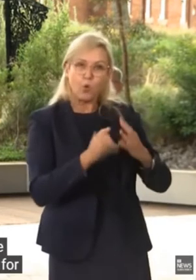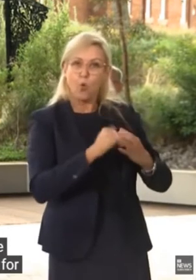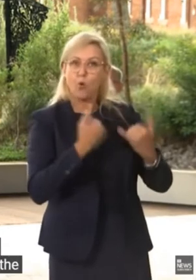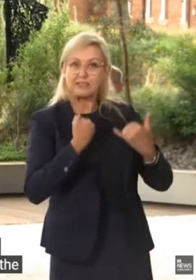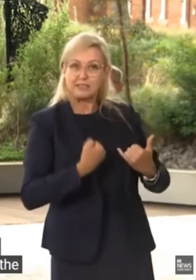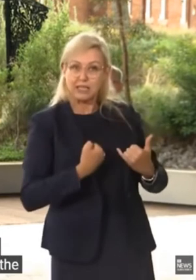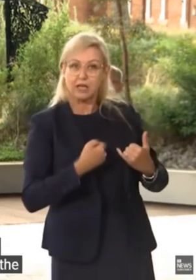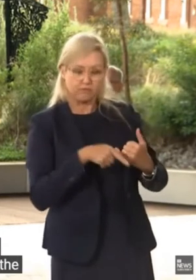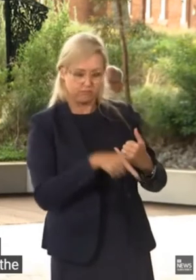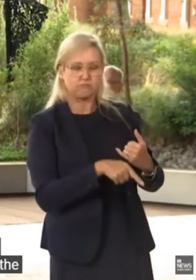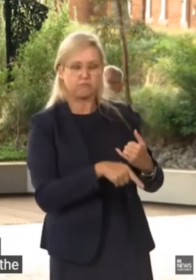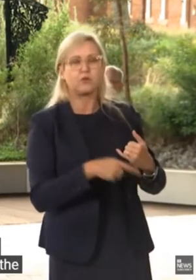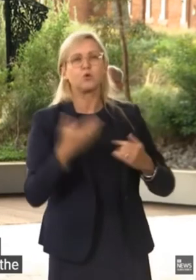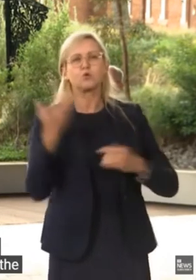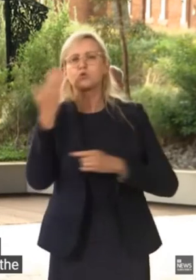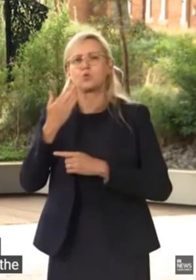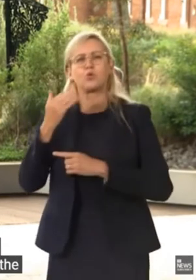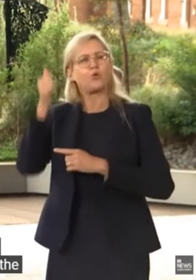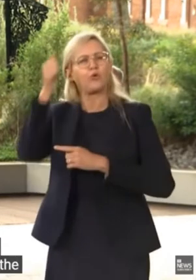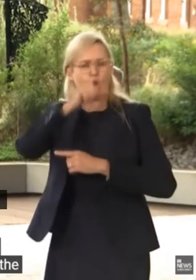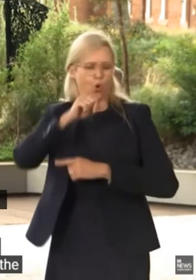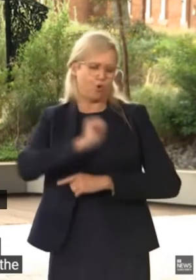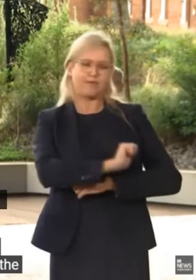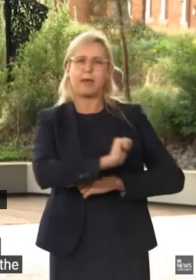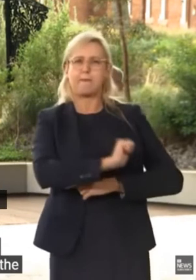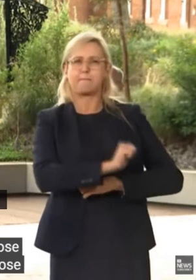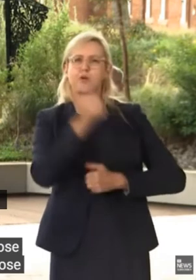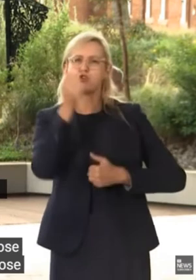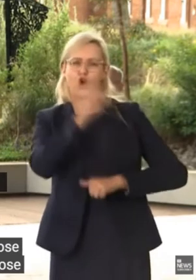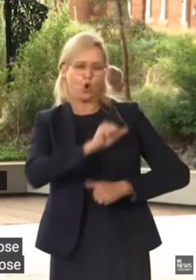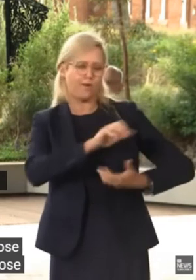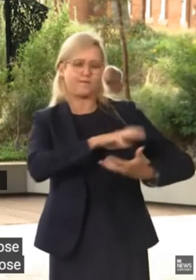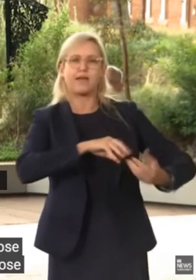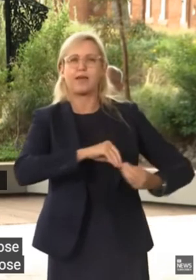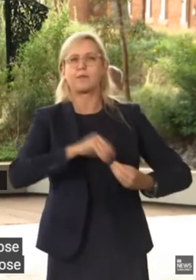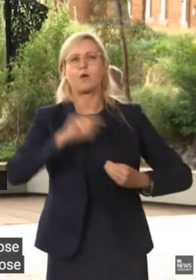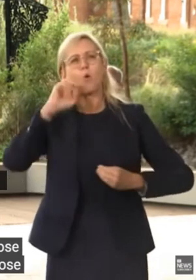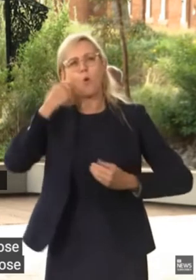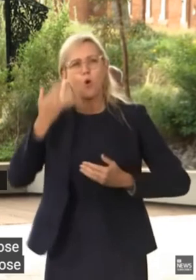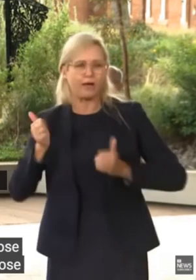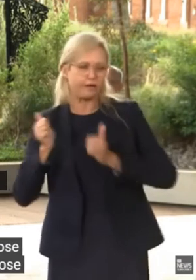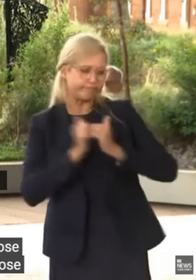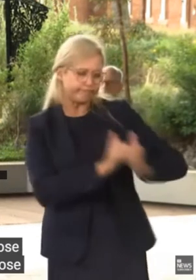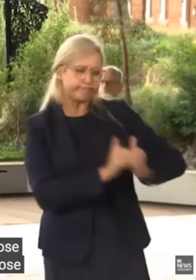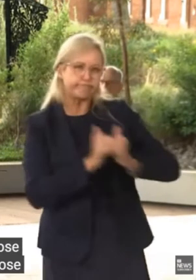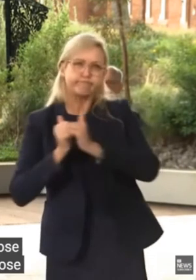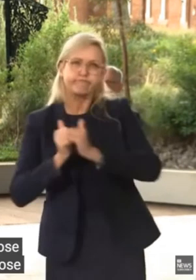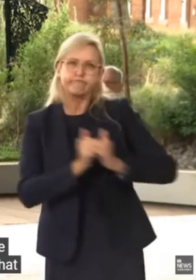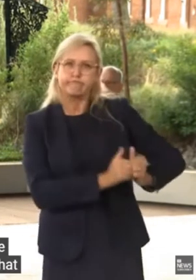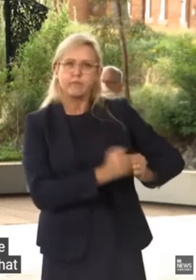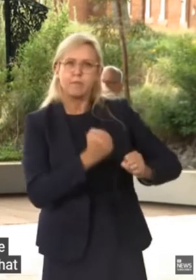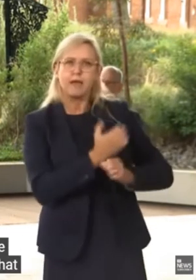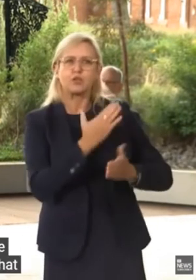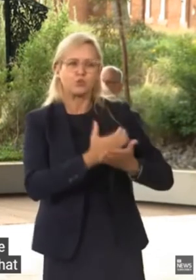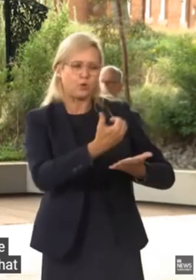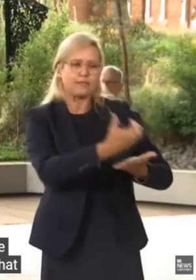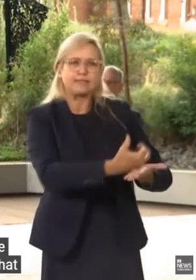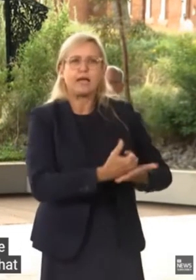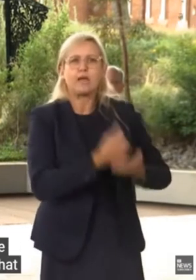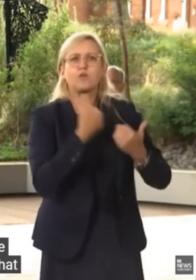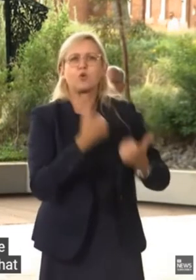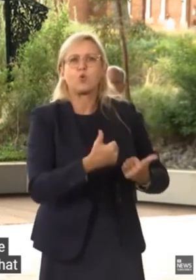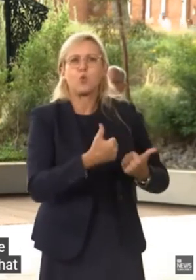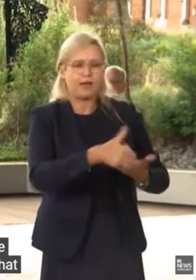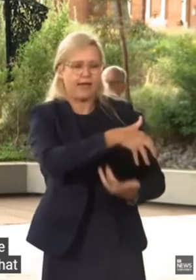schools always work with those students, always work with those parents to provide that safe environment. That's exactly what we'll be doing